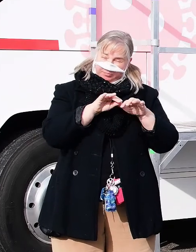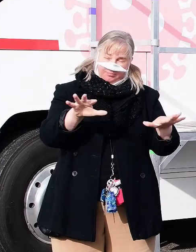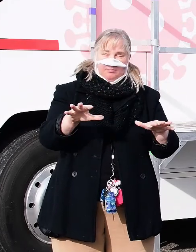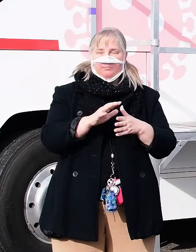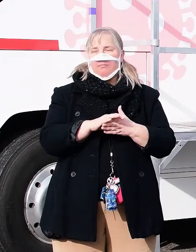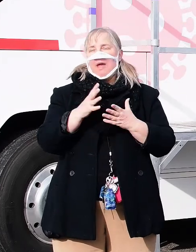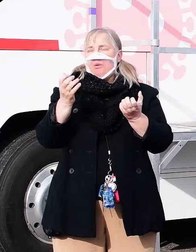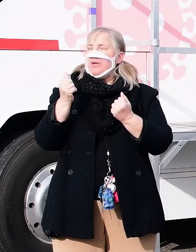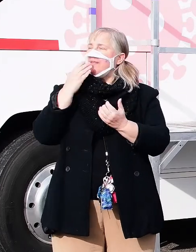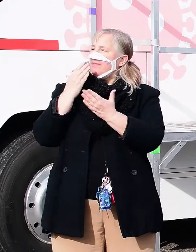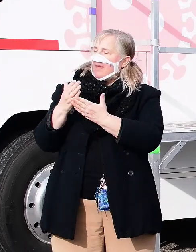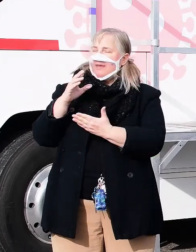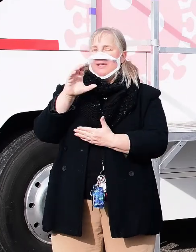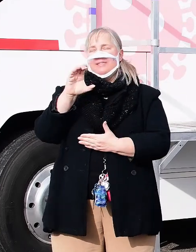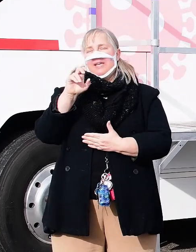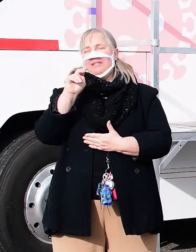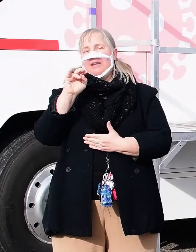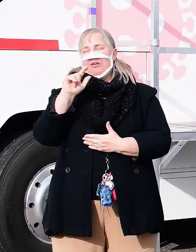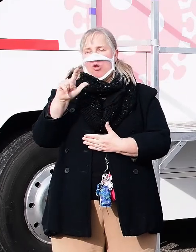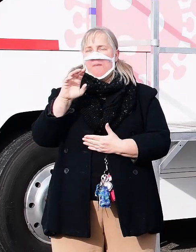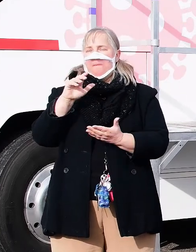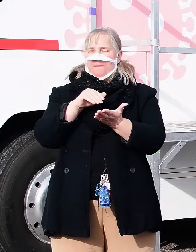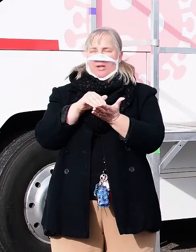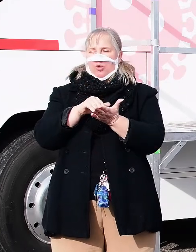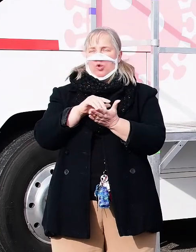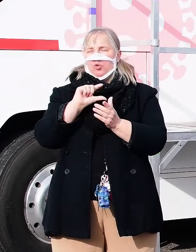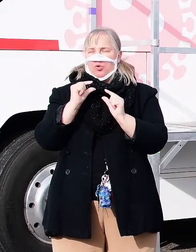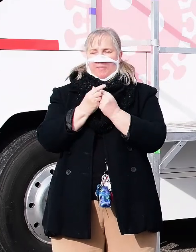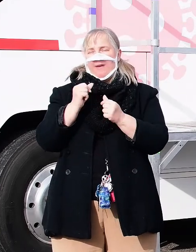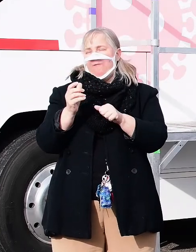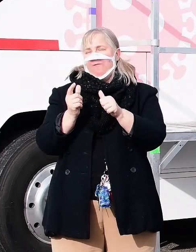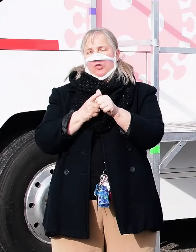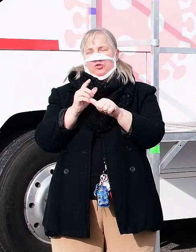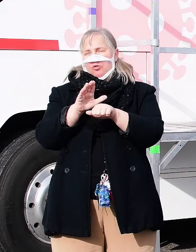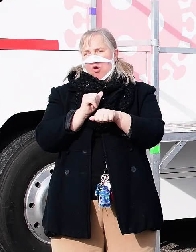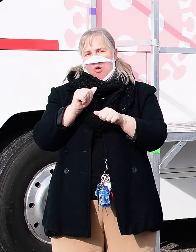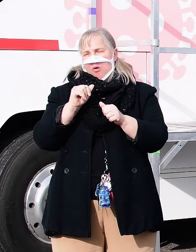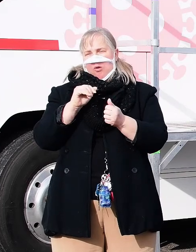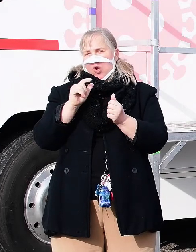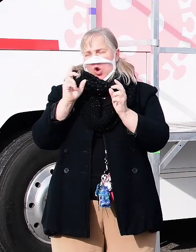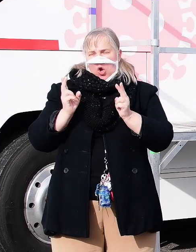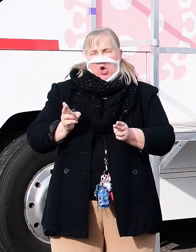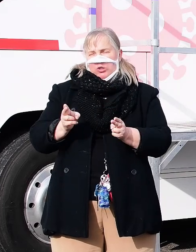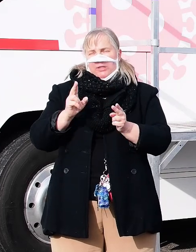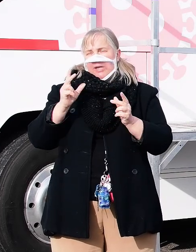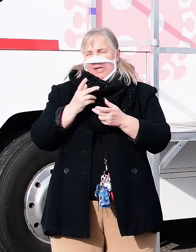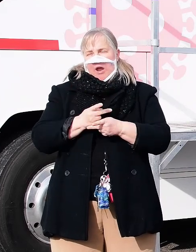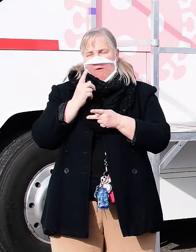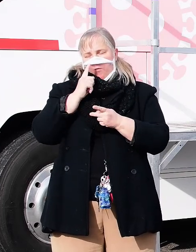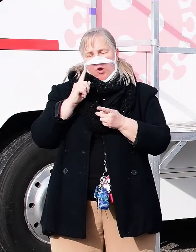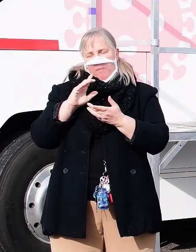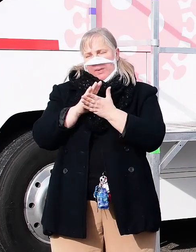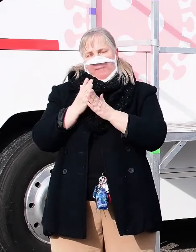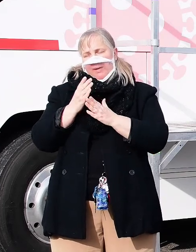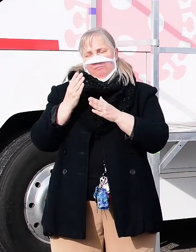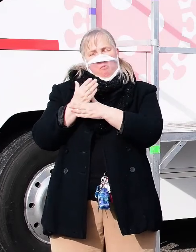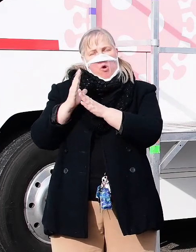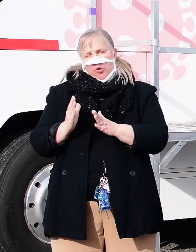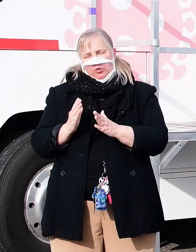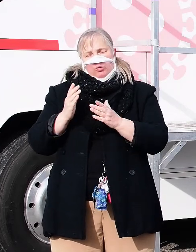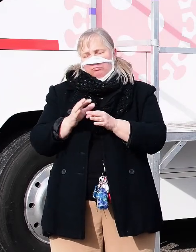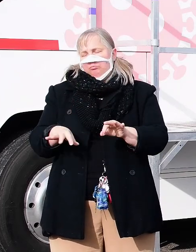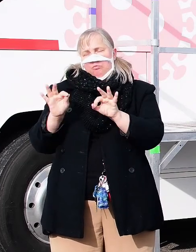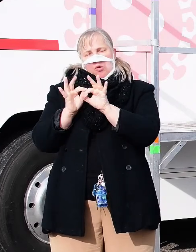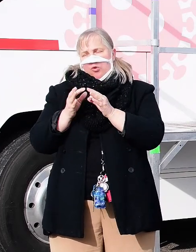Group and First Call Urgent Care for being essential partners throughout this pandemic.